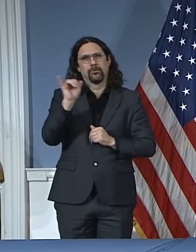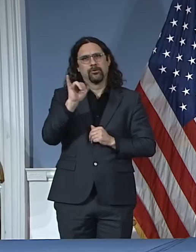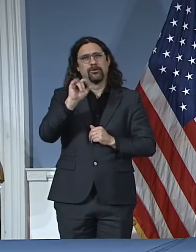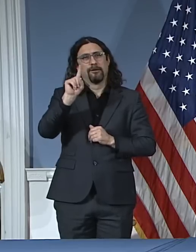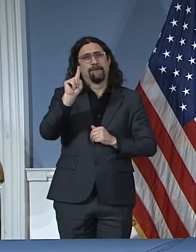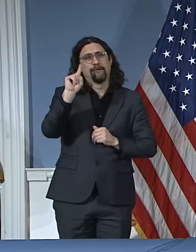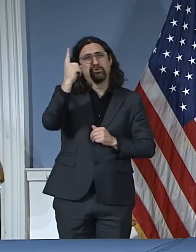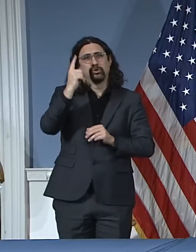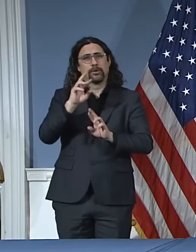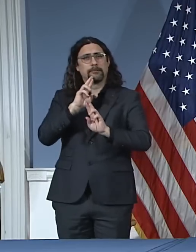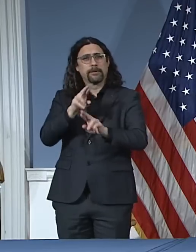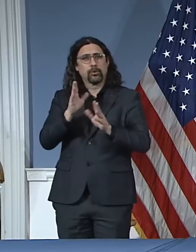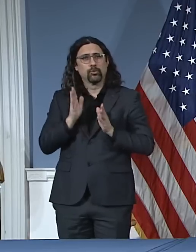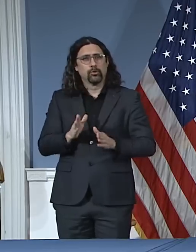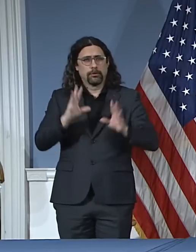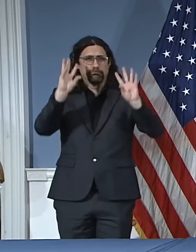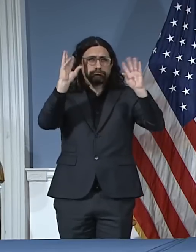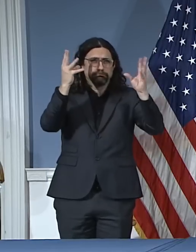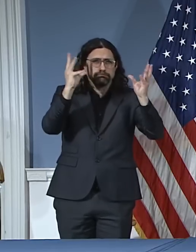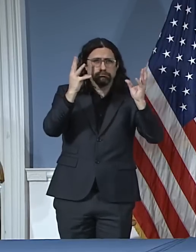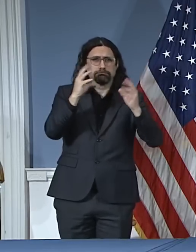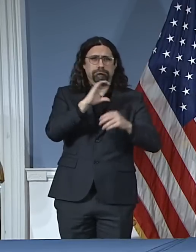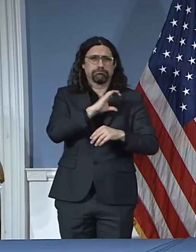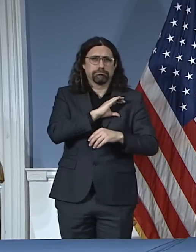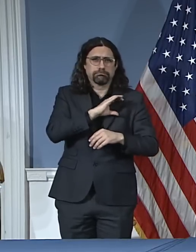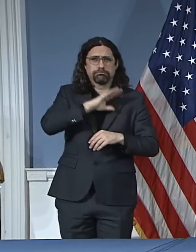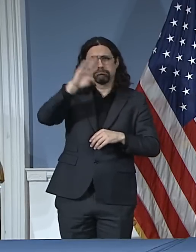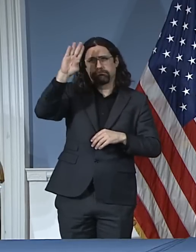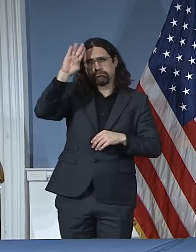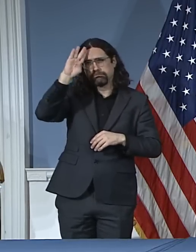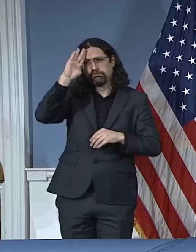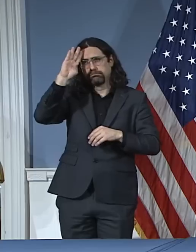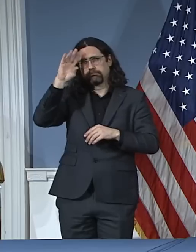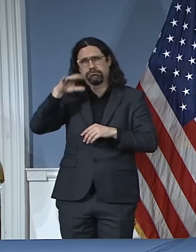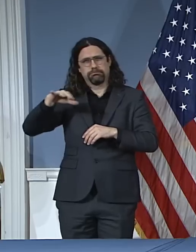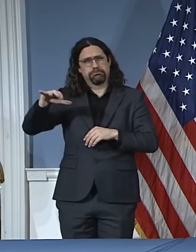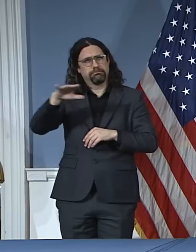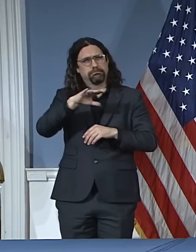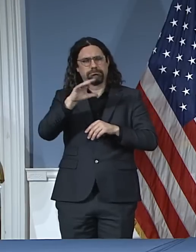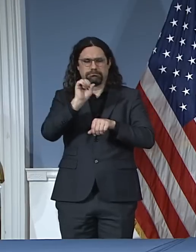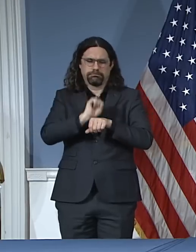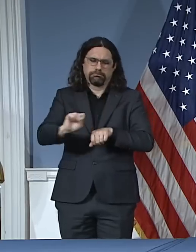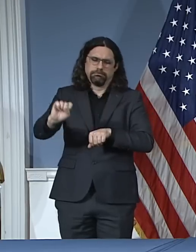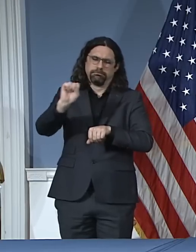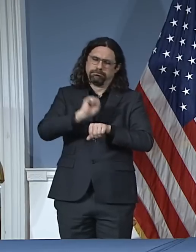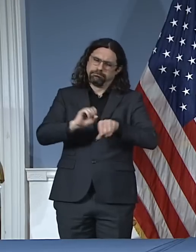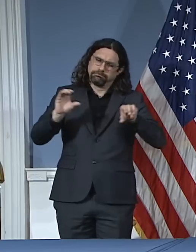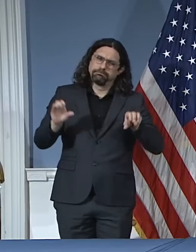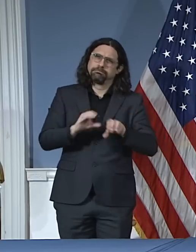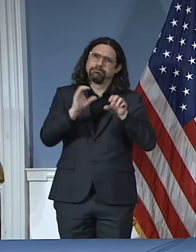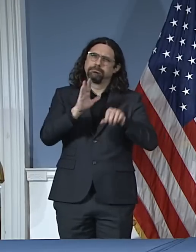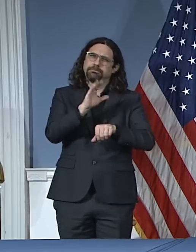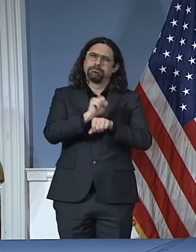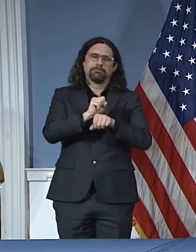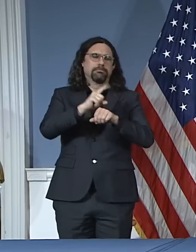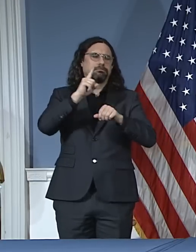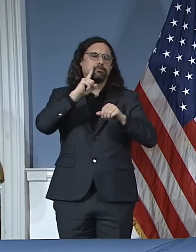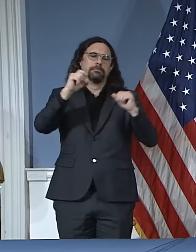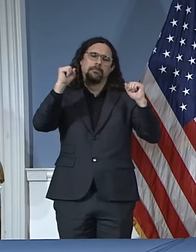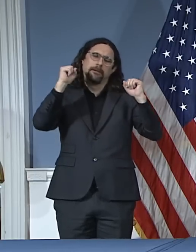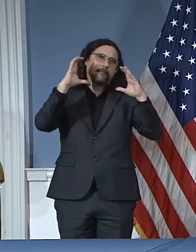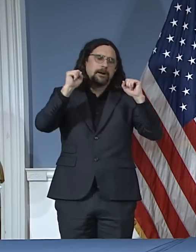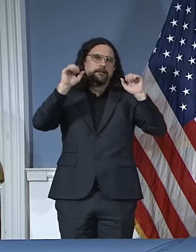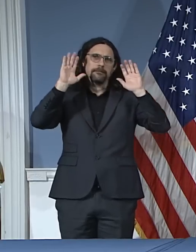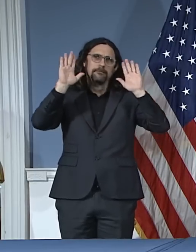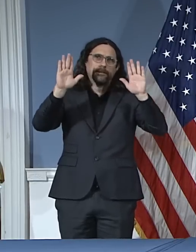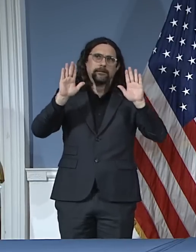even more now, and they are at their posts doing their job brilliantly. Our transit workers, we're depending on them